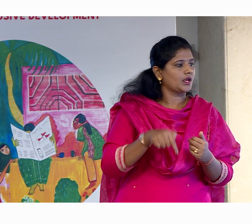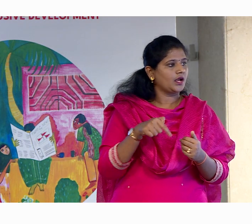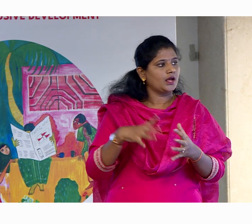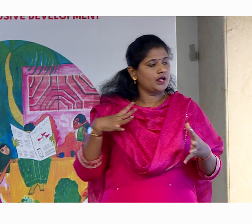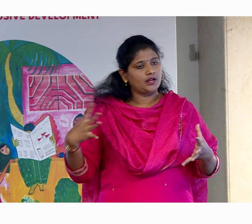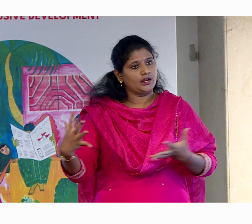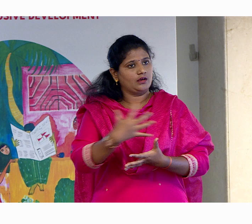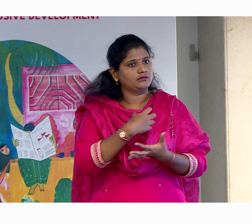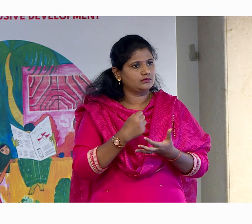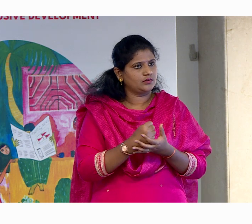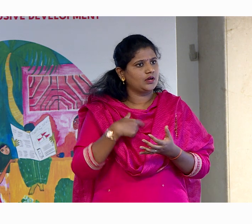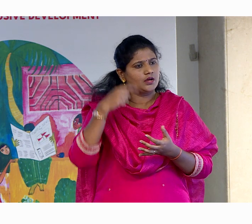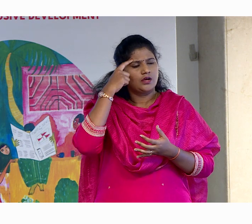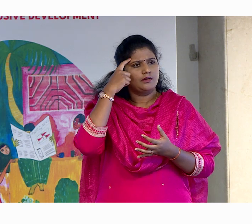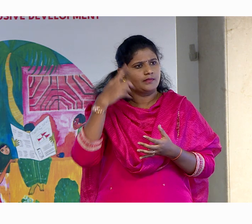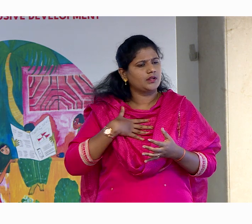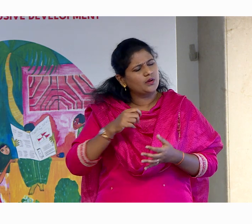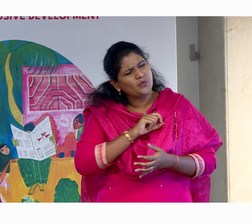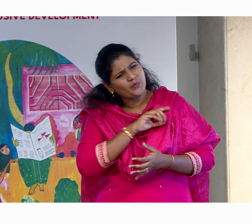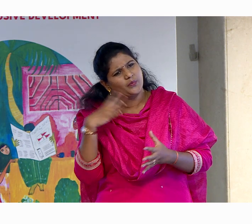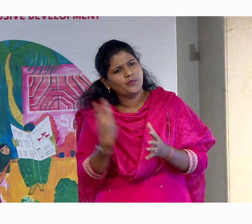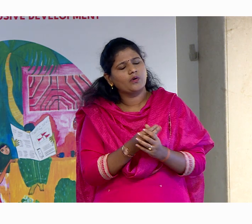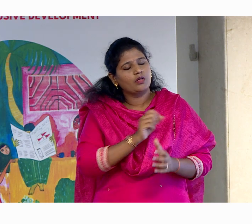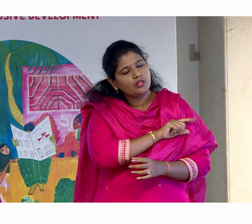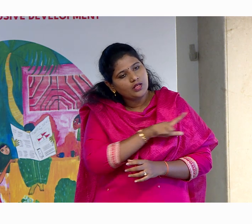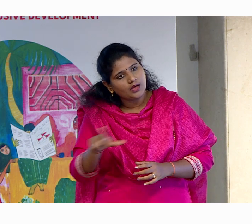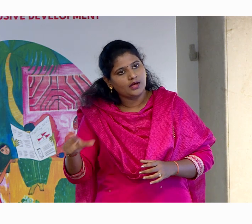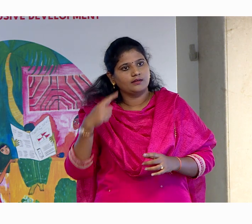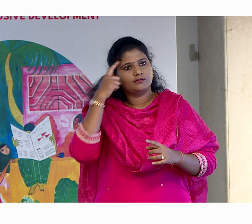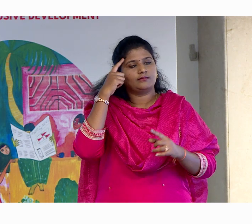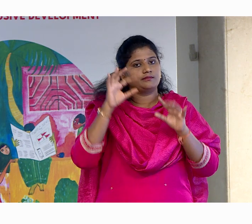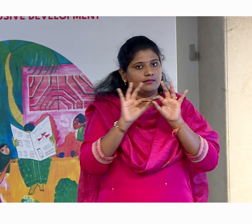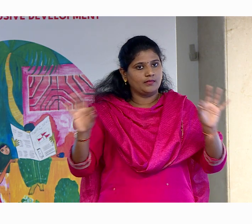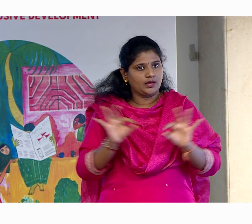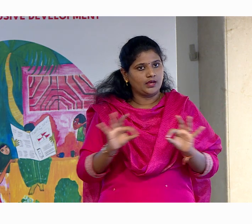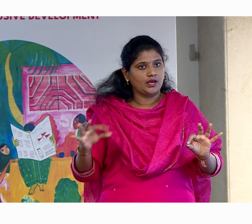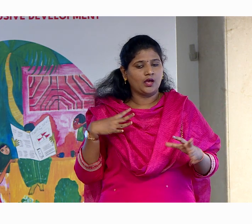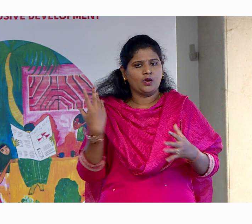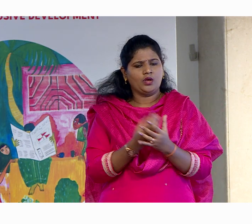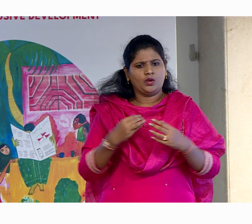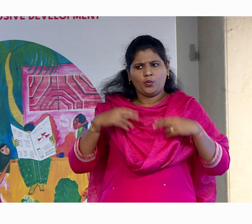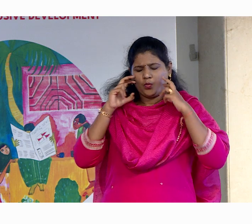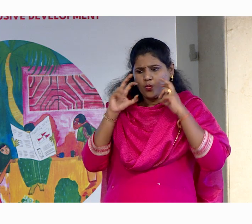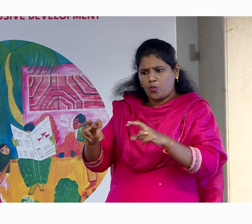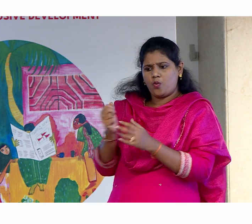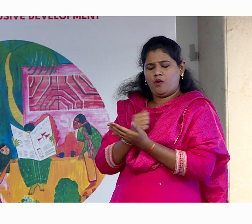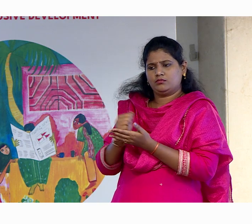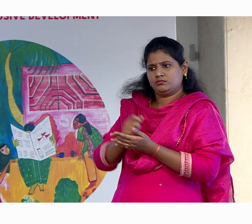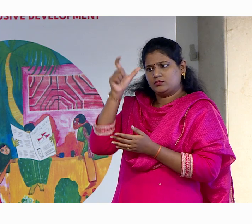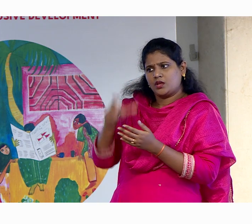one person's head. We all have our Mindlines, and when we watch the practitioners